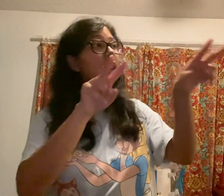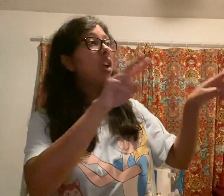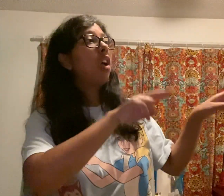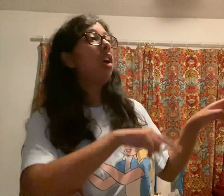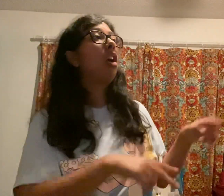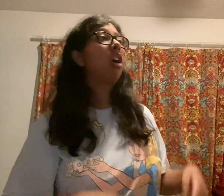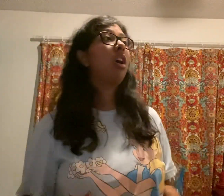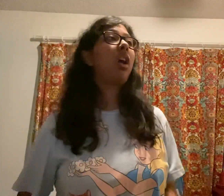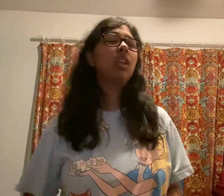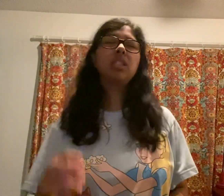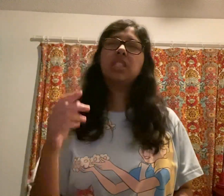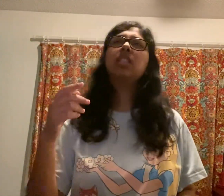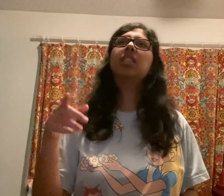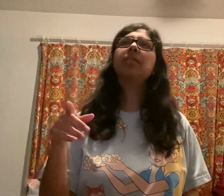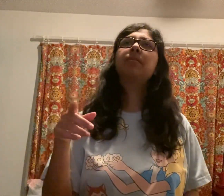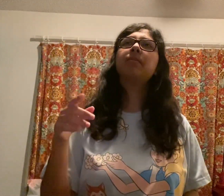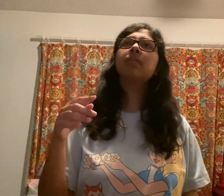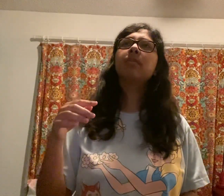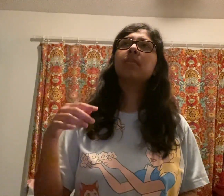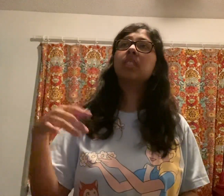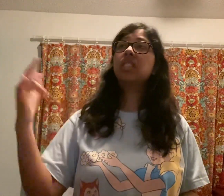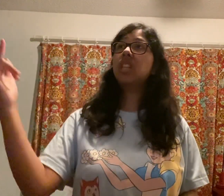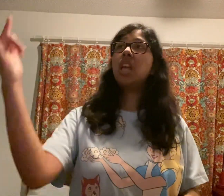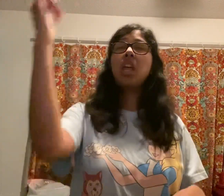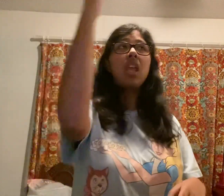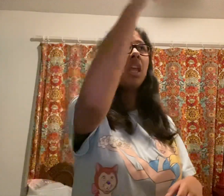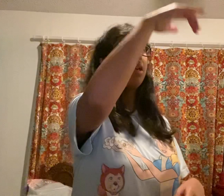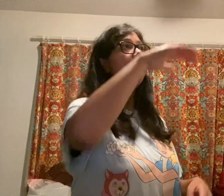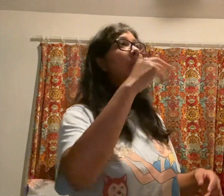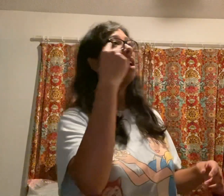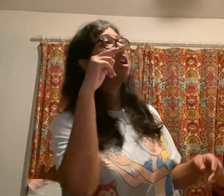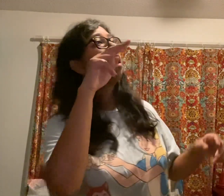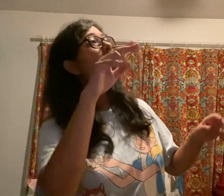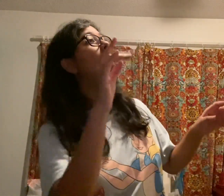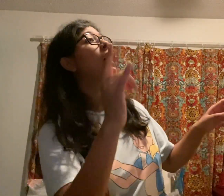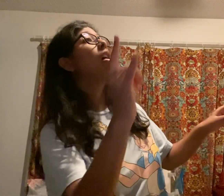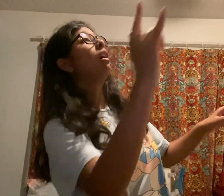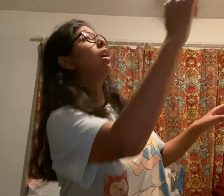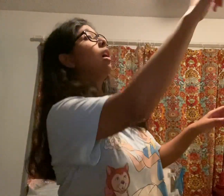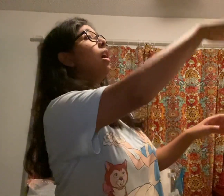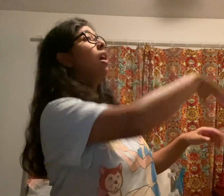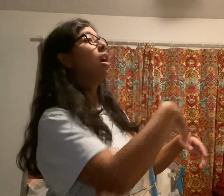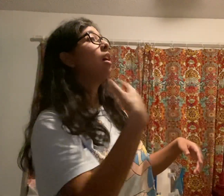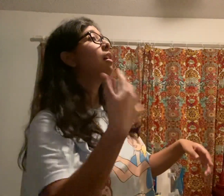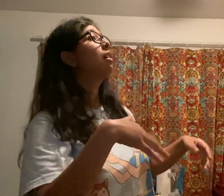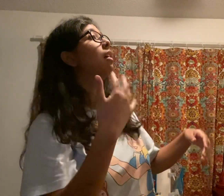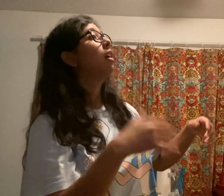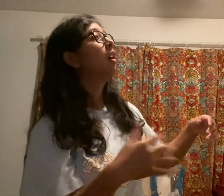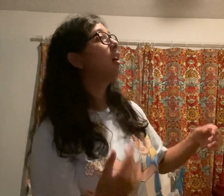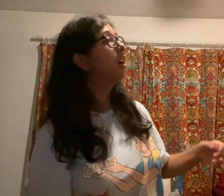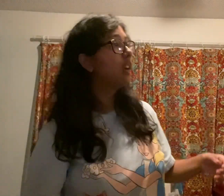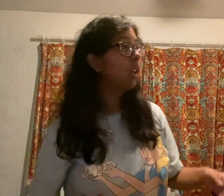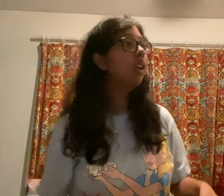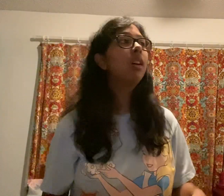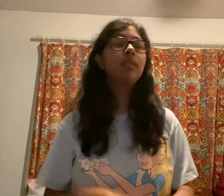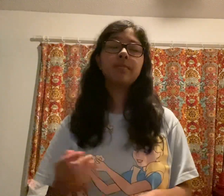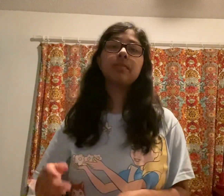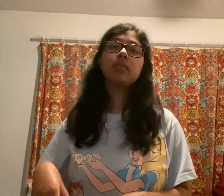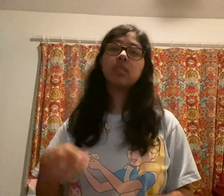terrain, but also to observe the planes as they land and take off from the airport. Once on the plane, you must store all of your